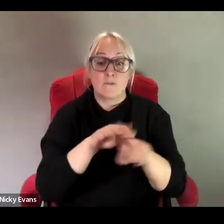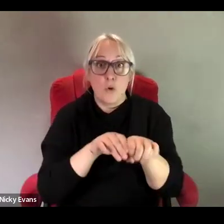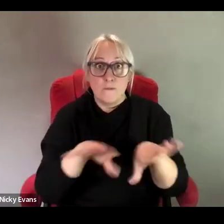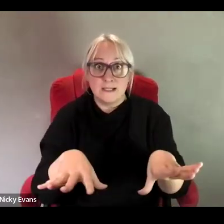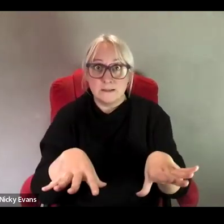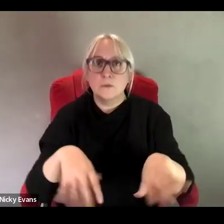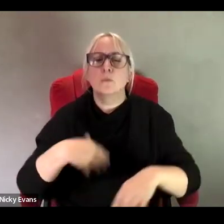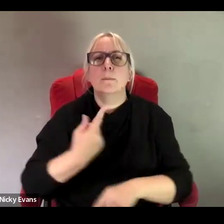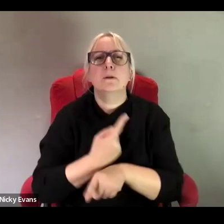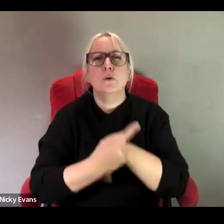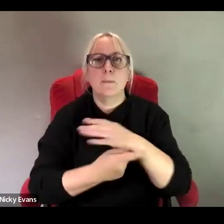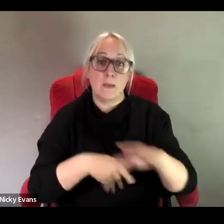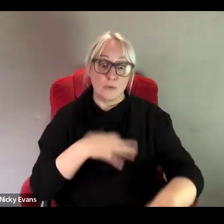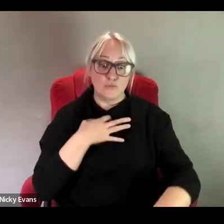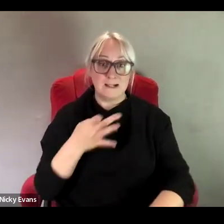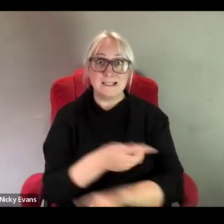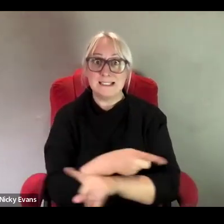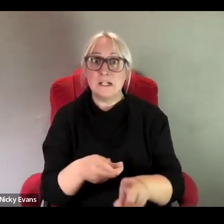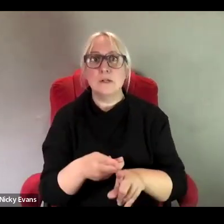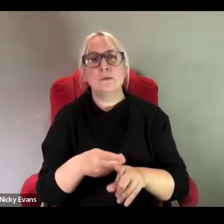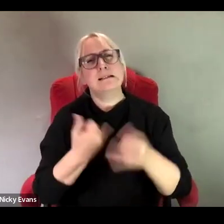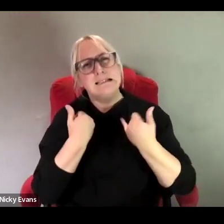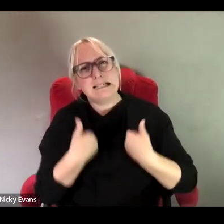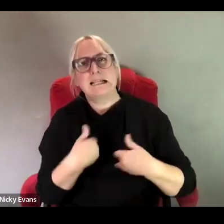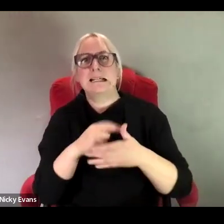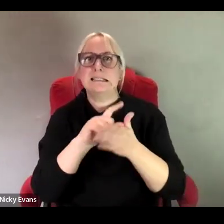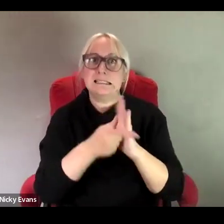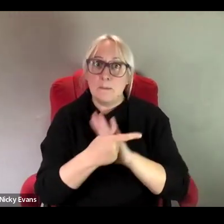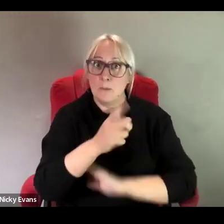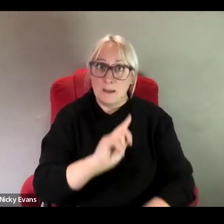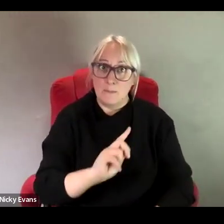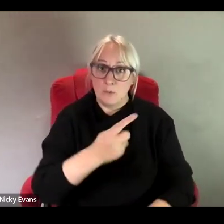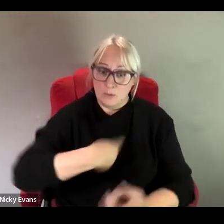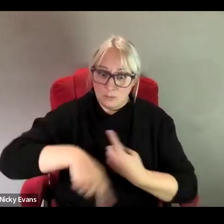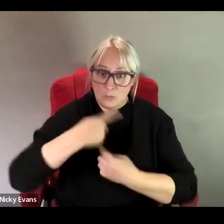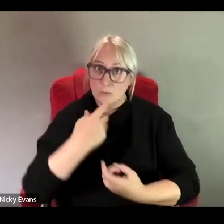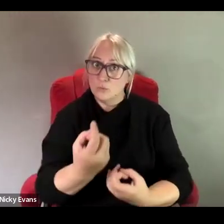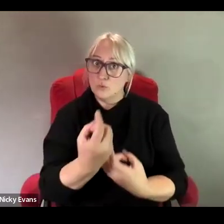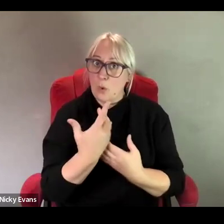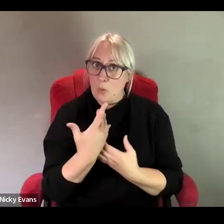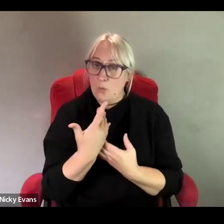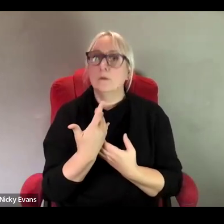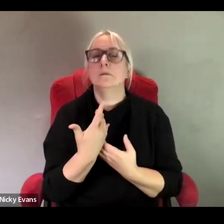to sick people and disabled people, we were told often that